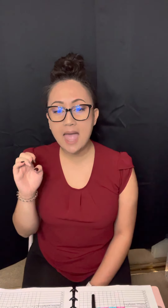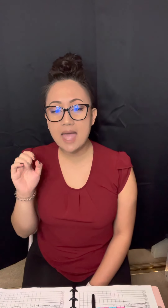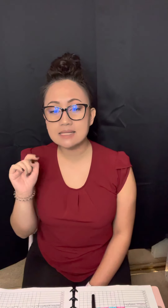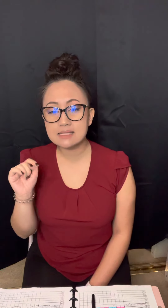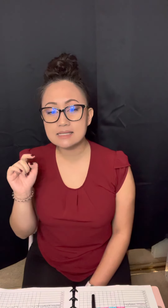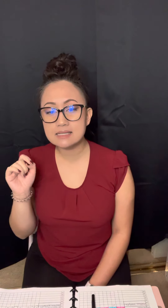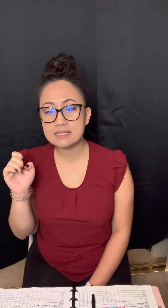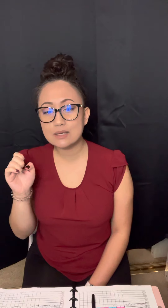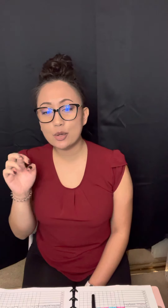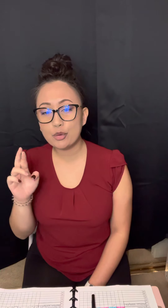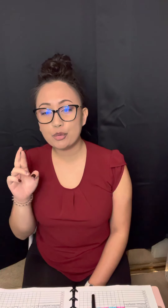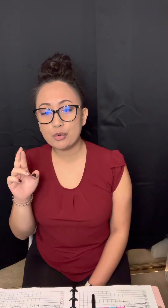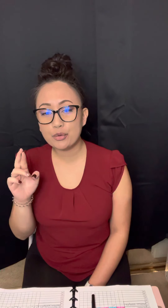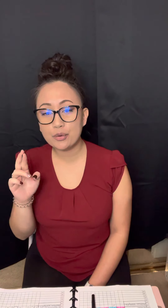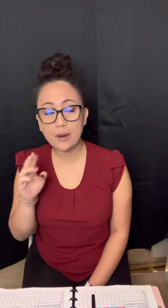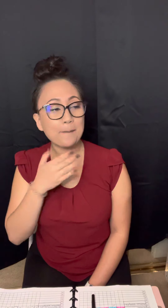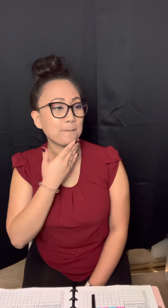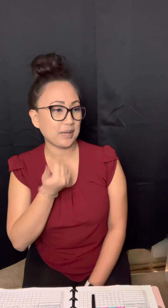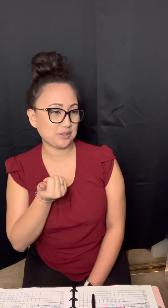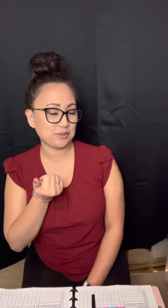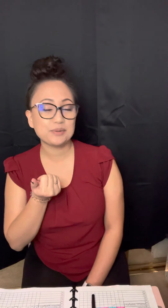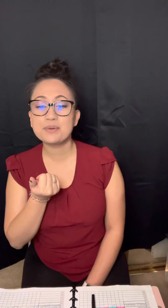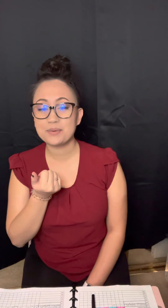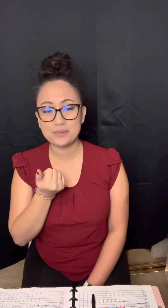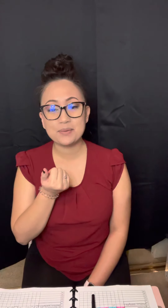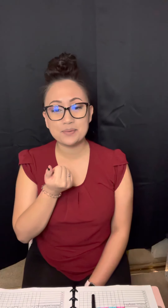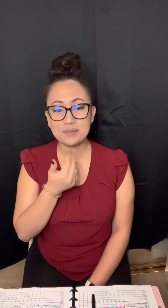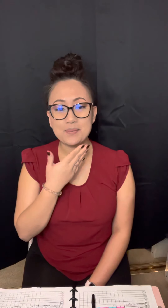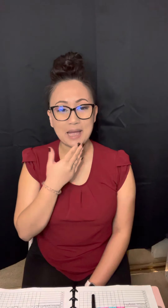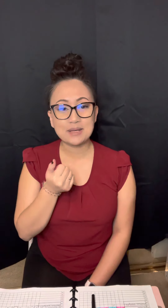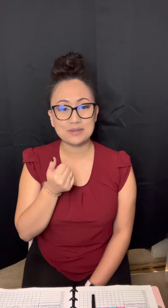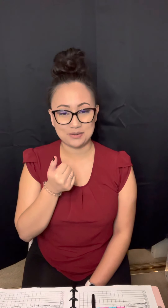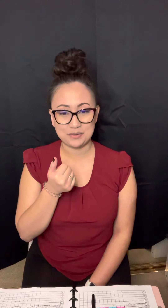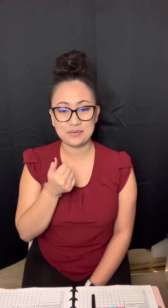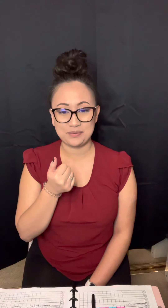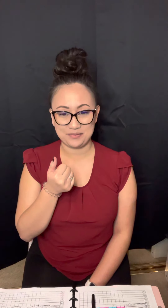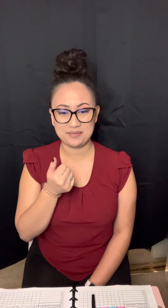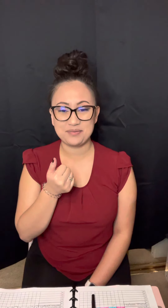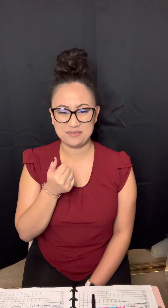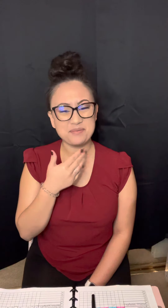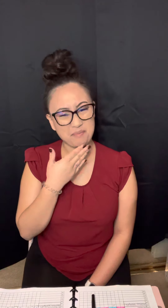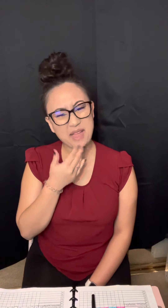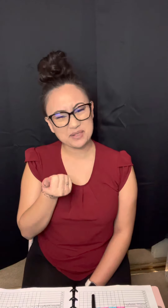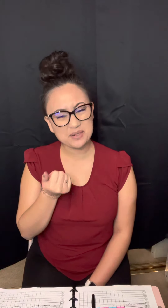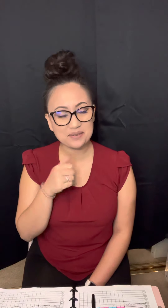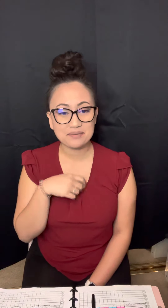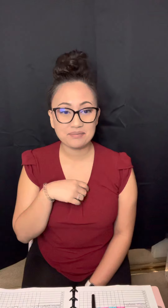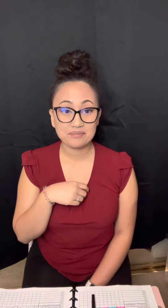B-E-T-T-E-R. Better. Better. That's better. Good job. And the next one,